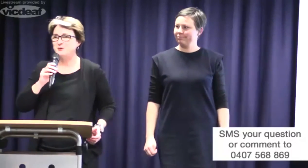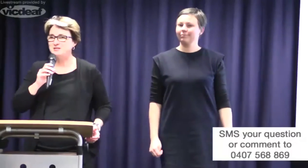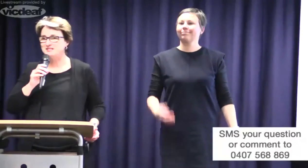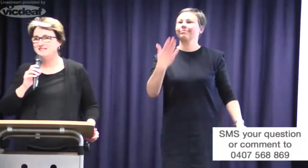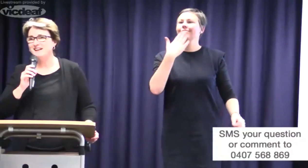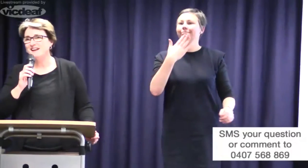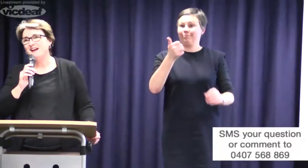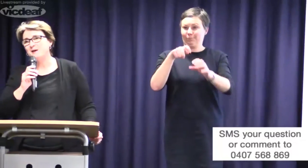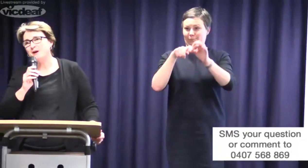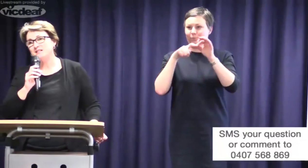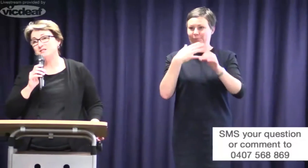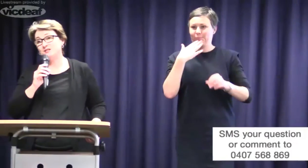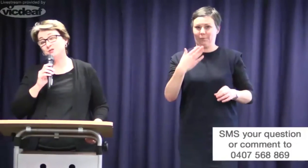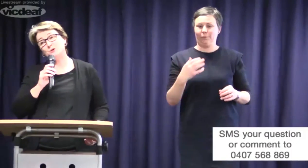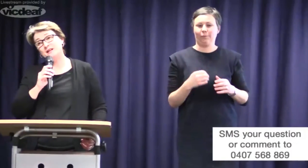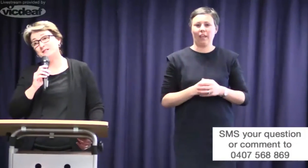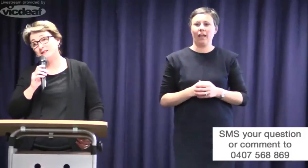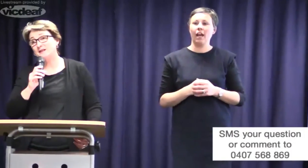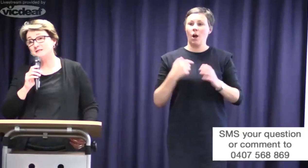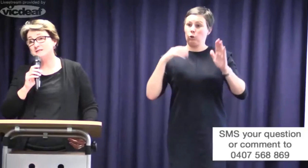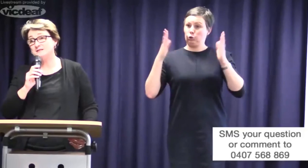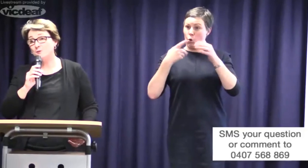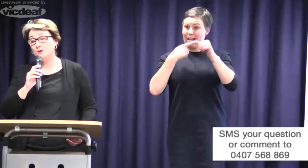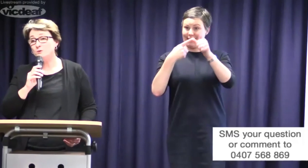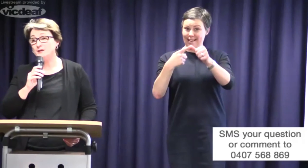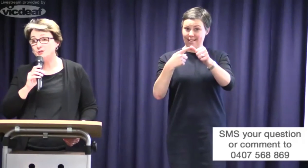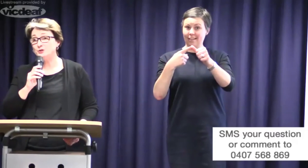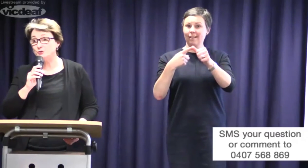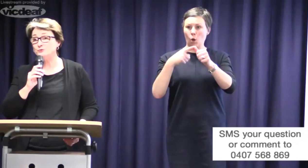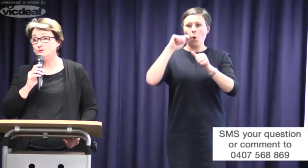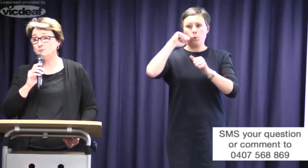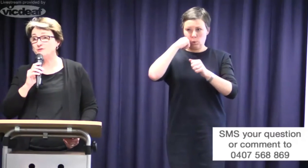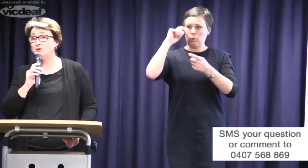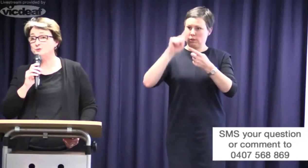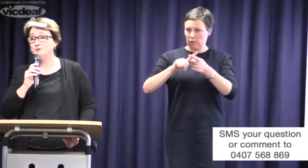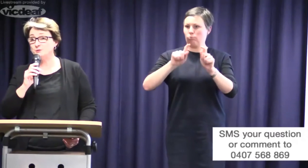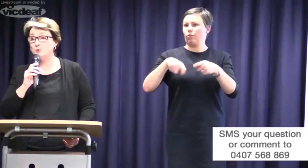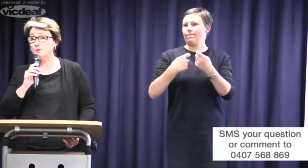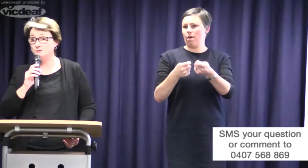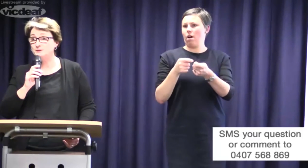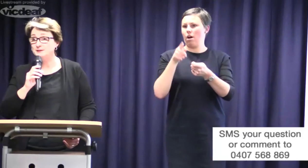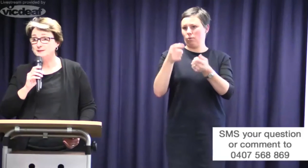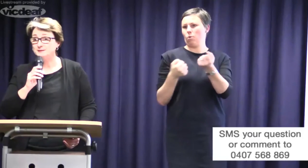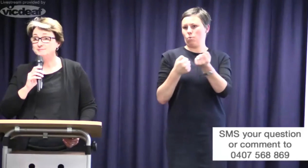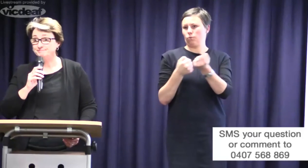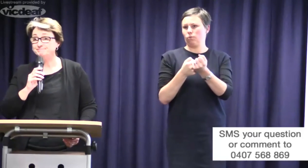Thanks for your question. I guess the short answer to that is that we will continue to provide you with